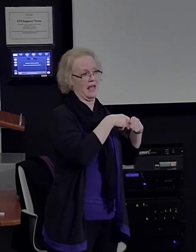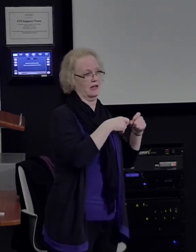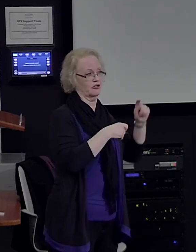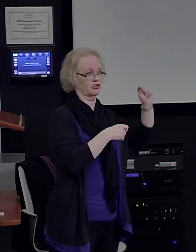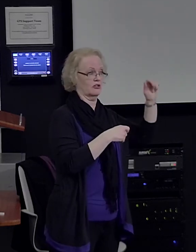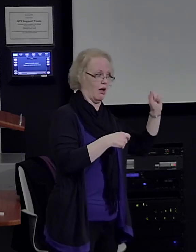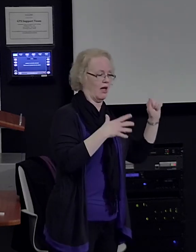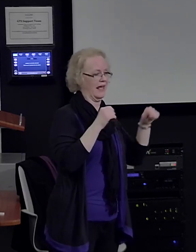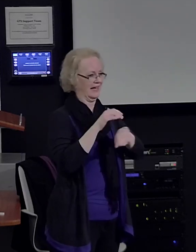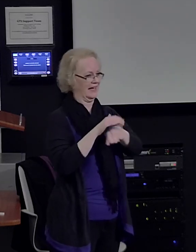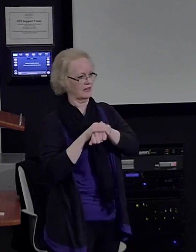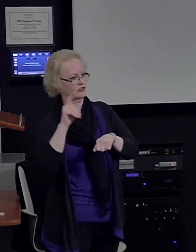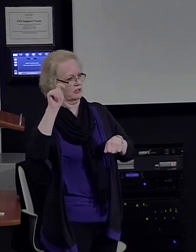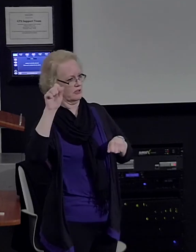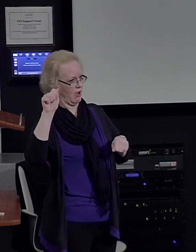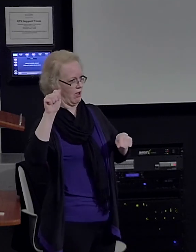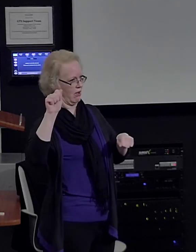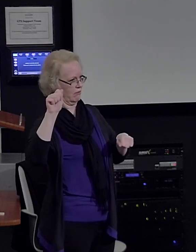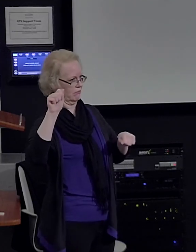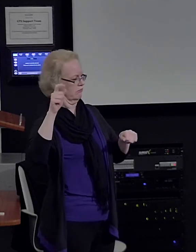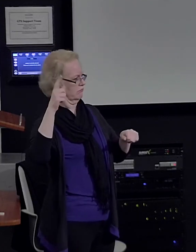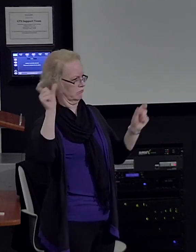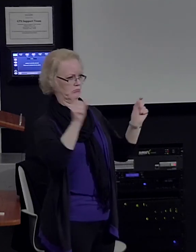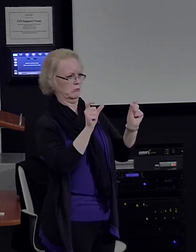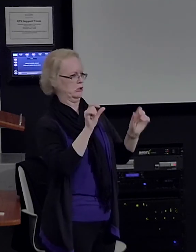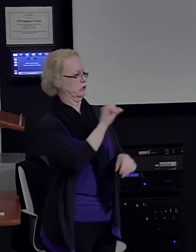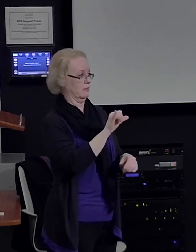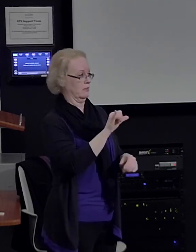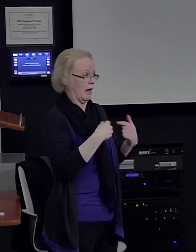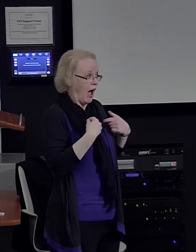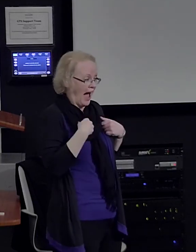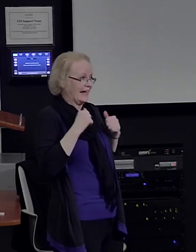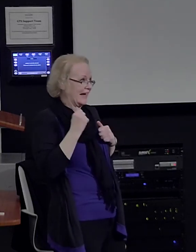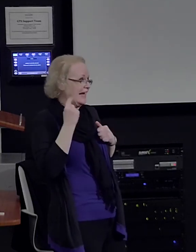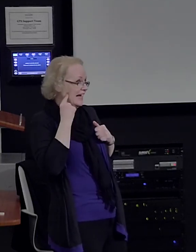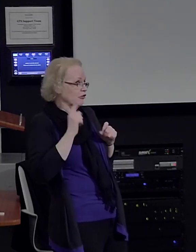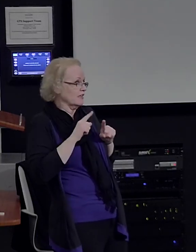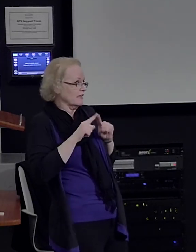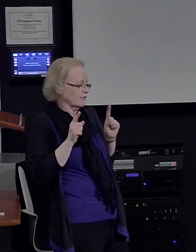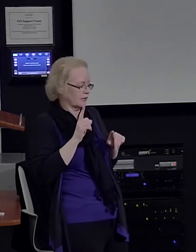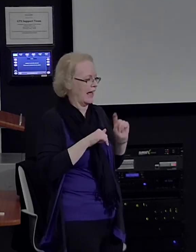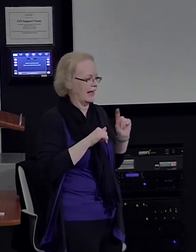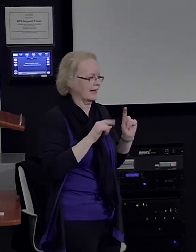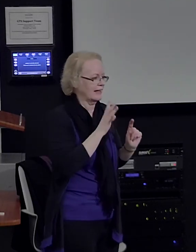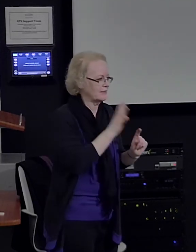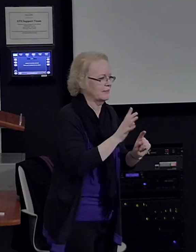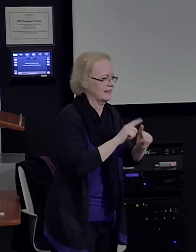an english ta as the same And the Spanish, I can hear the difference now, but I can't produce it.